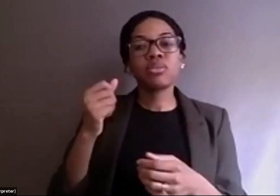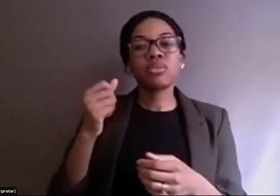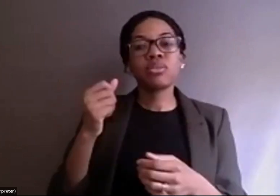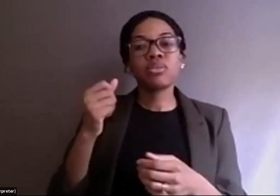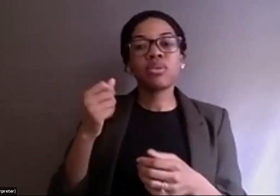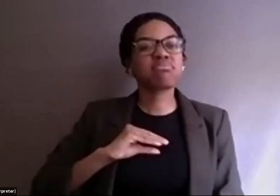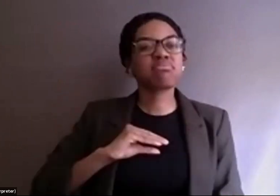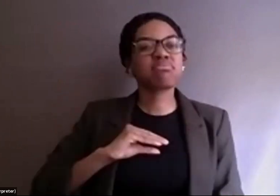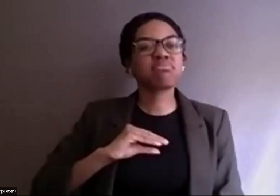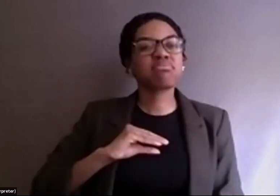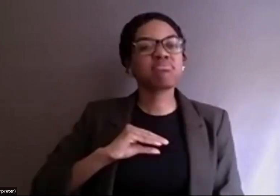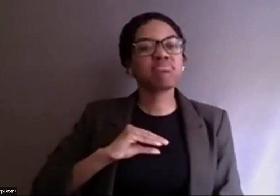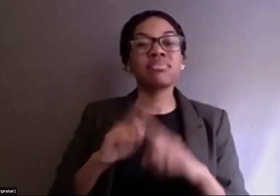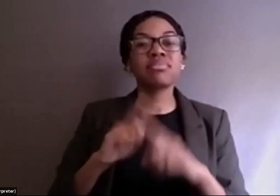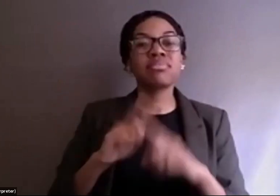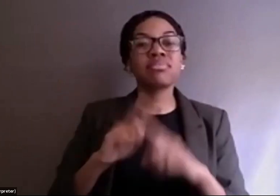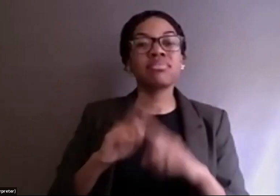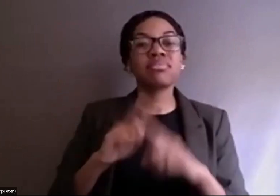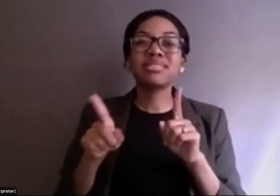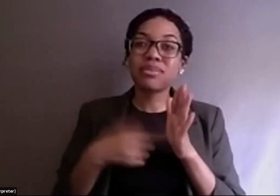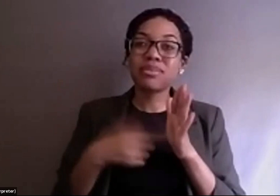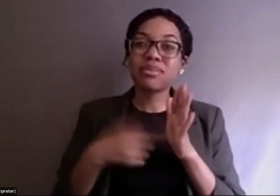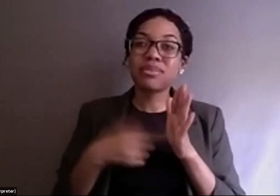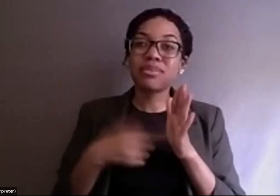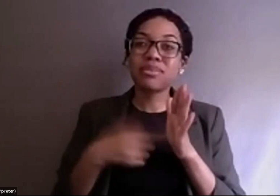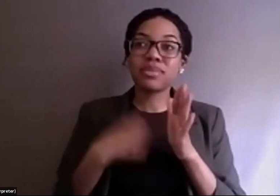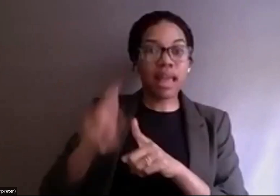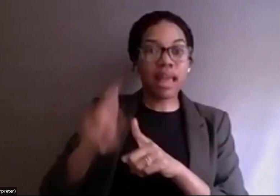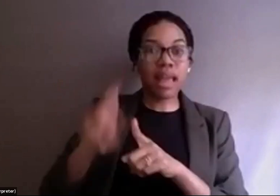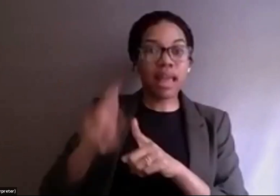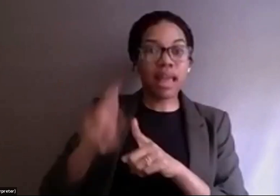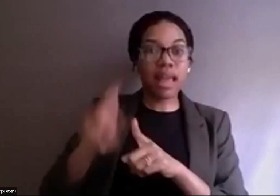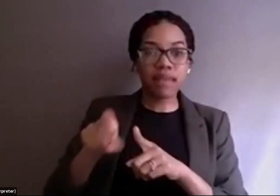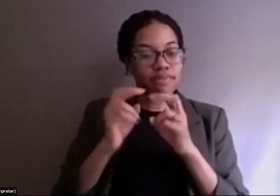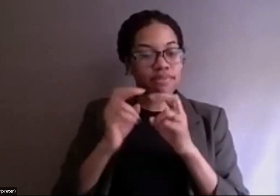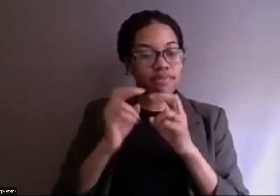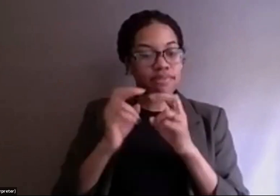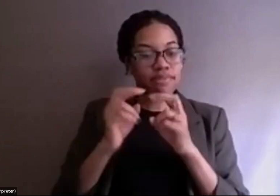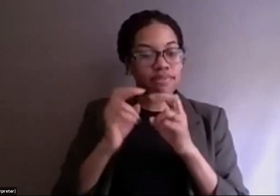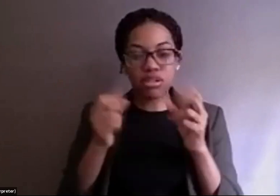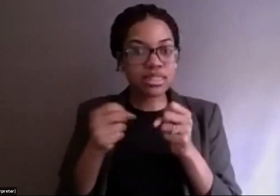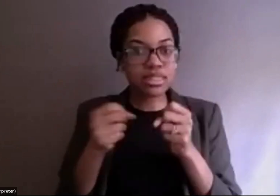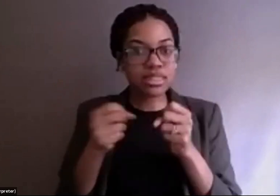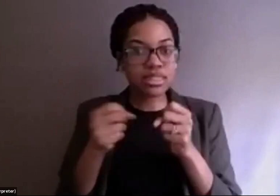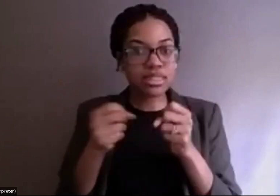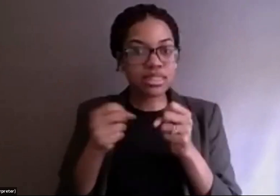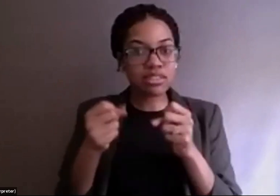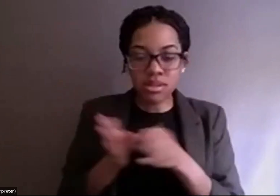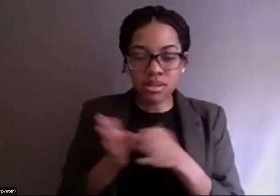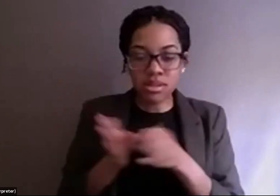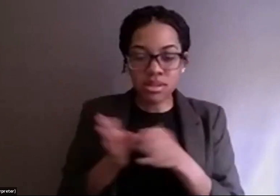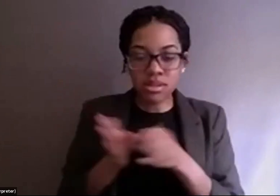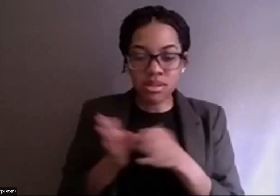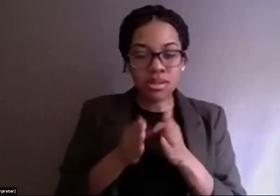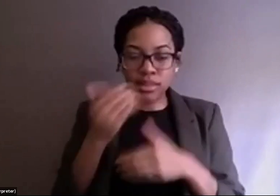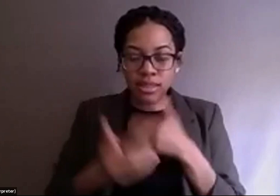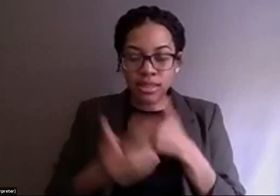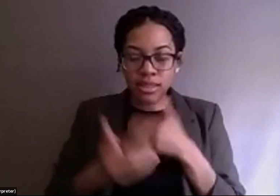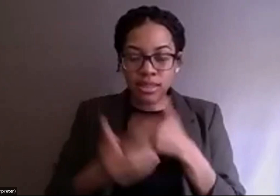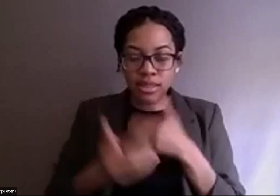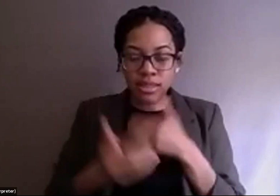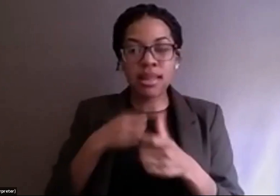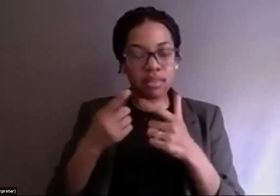and the resistance has to be just as strategic and as savvy and as patient as well. I want to